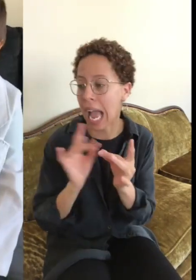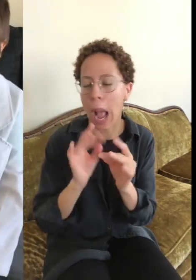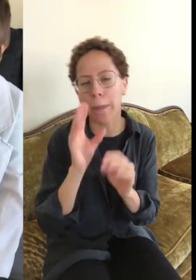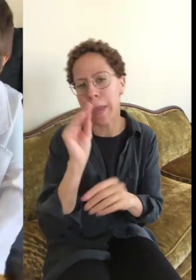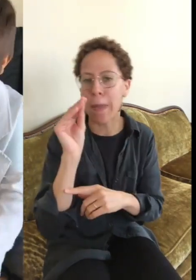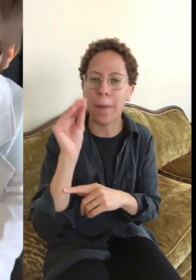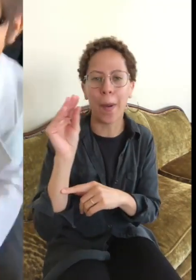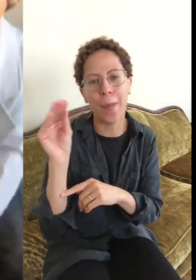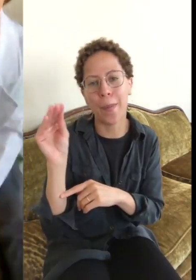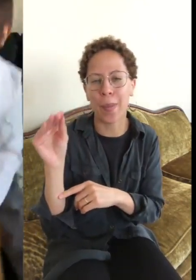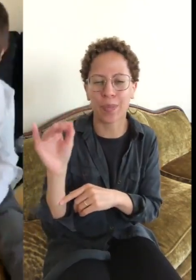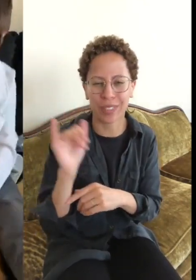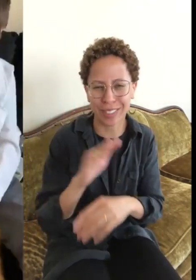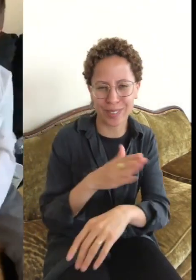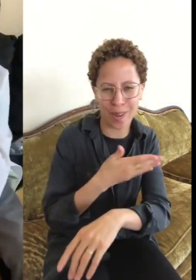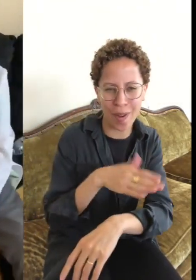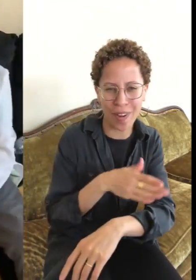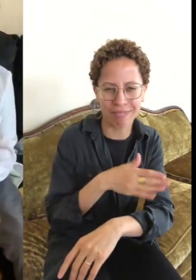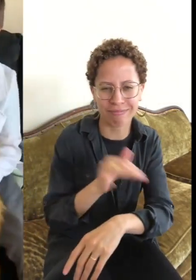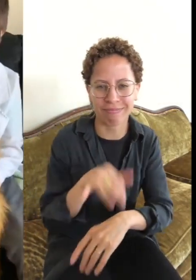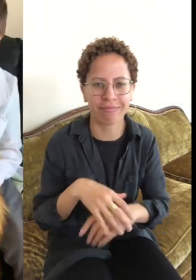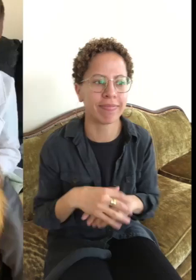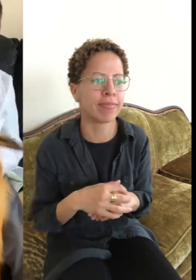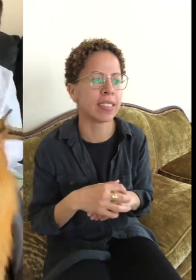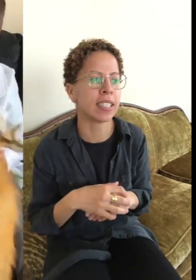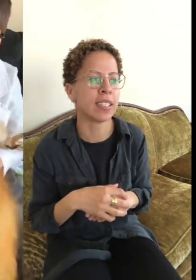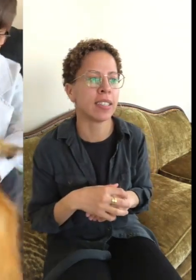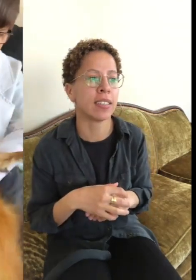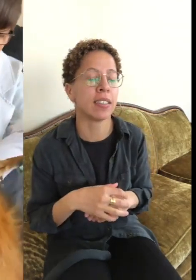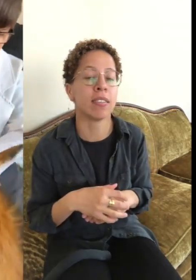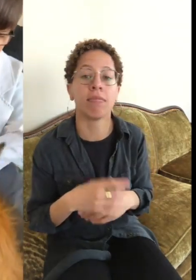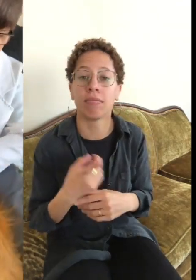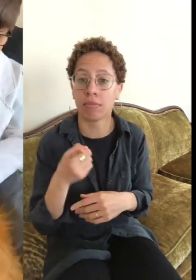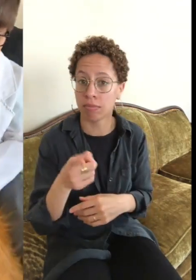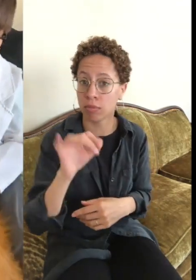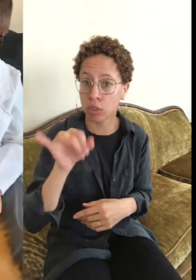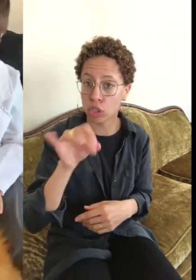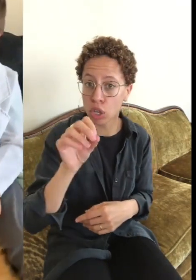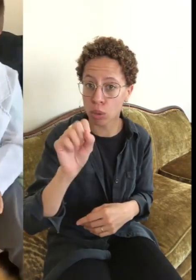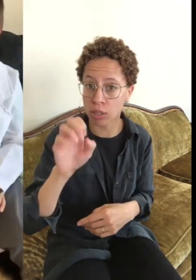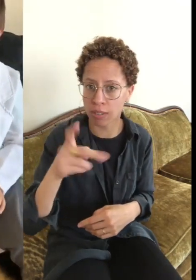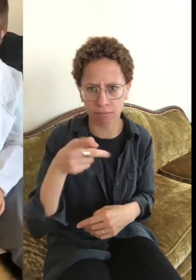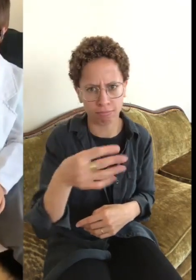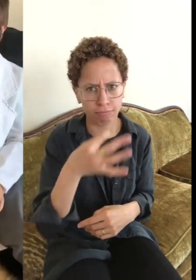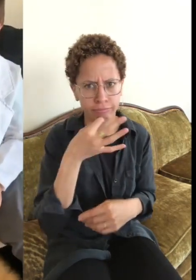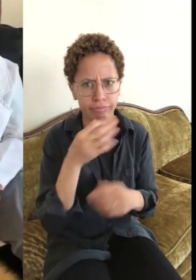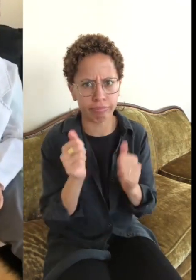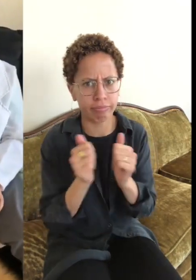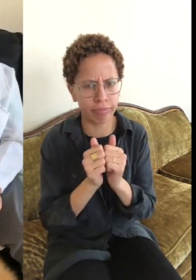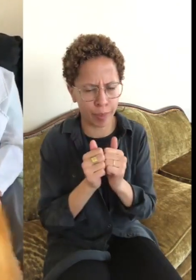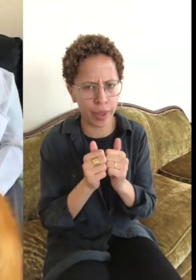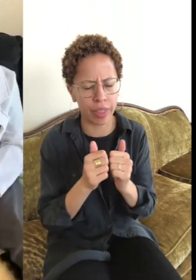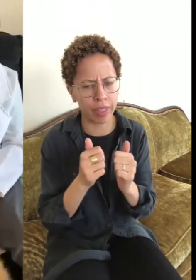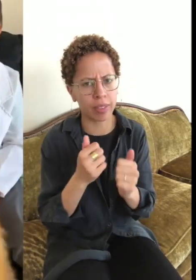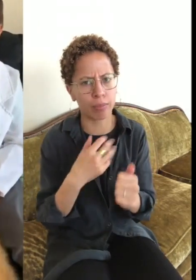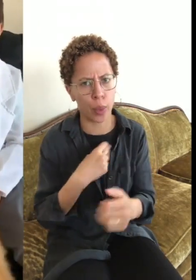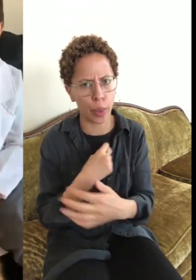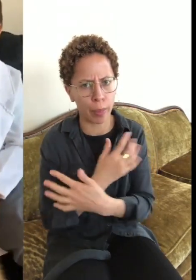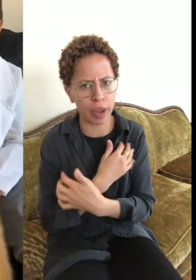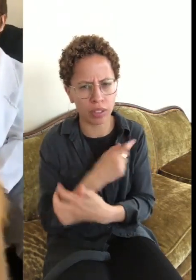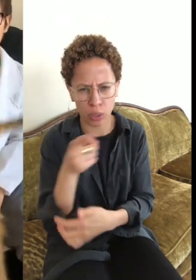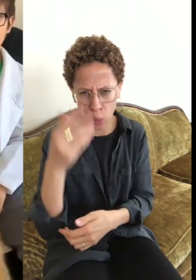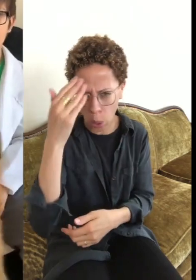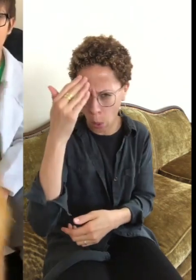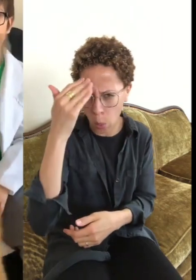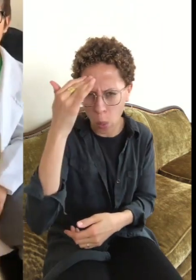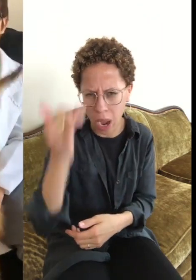So, Joseph, you're very good at polar bear knowledge. Do you know why polar bears turn yellow as they age? We